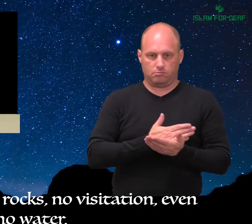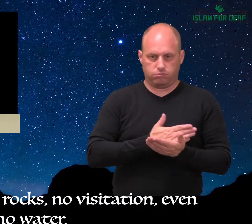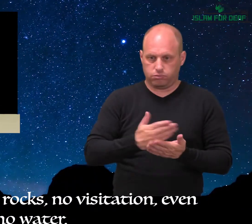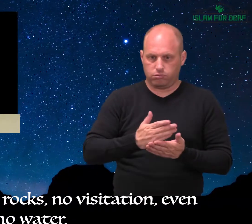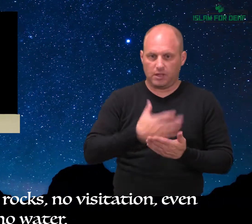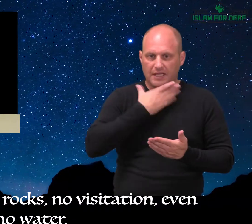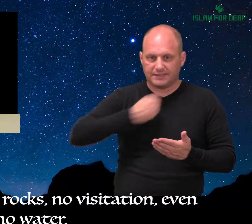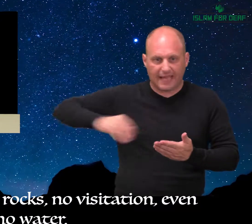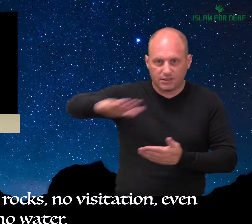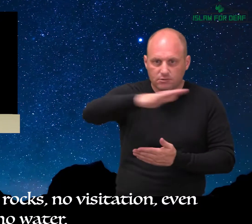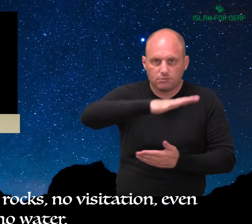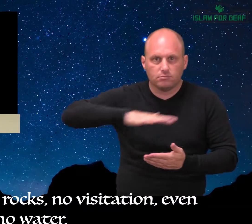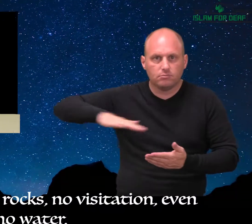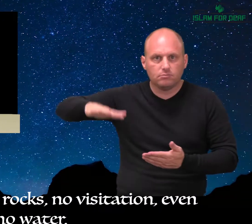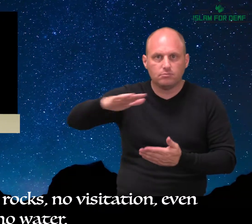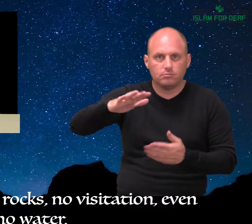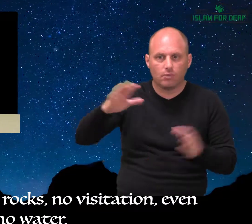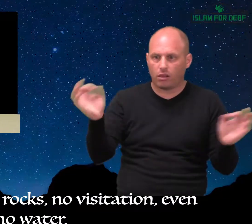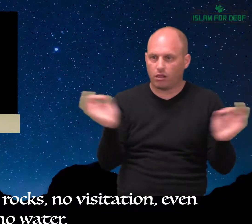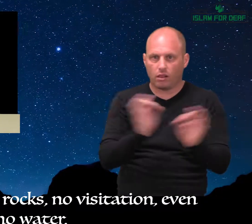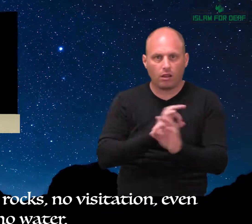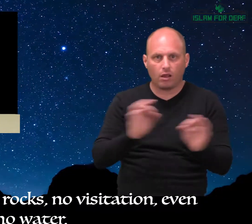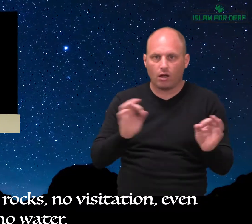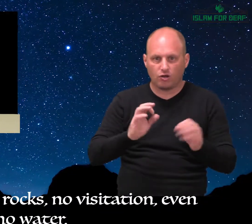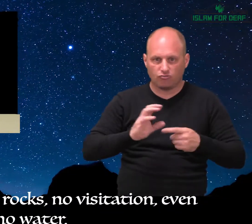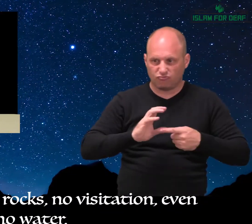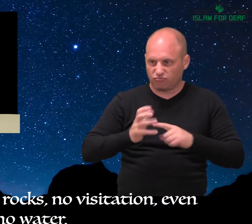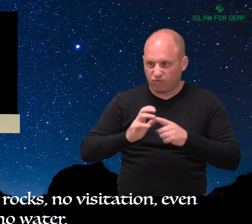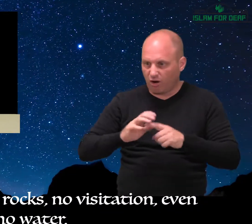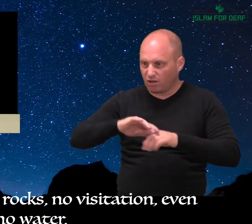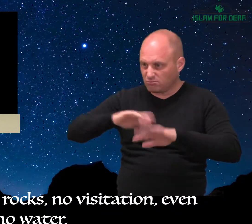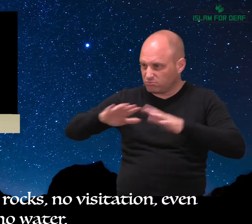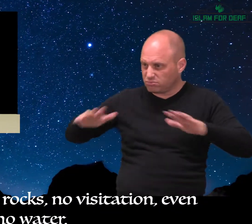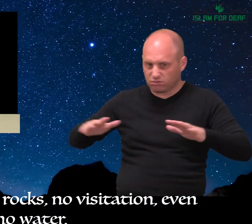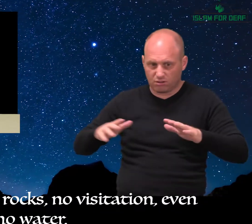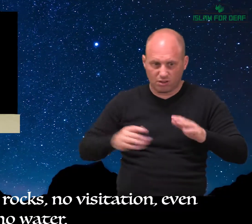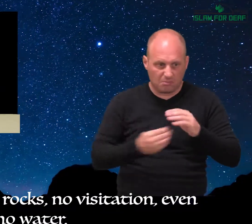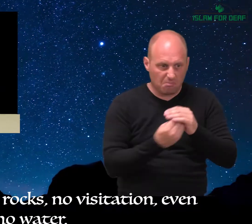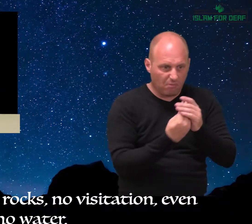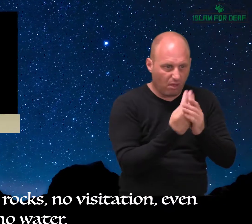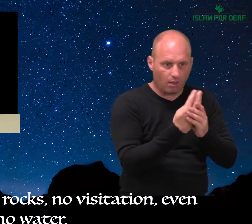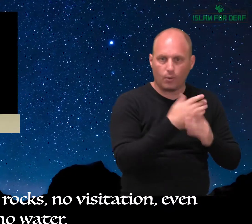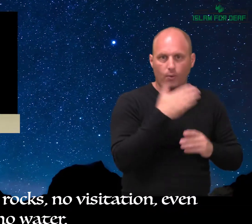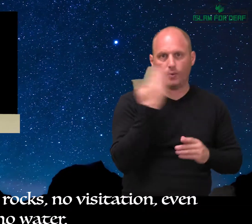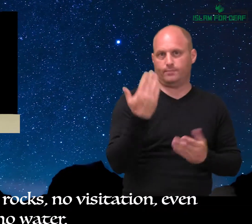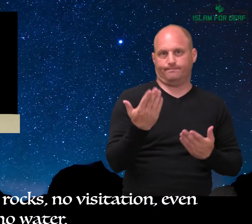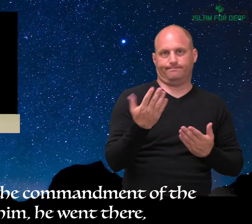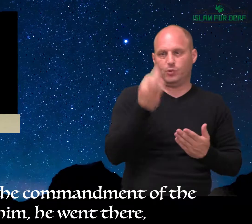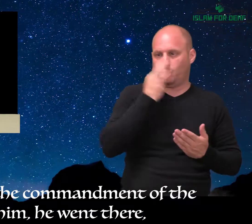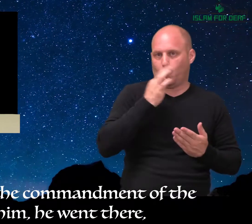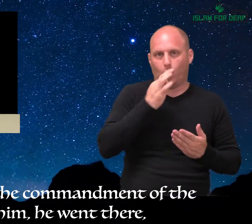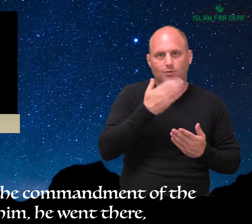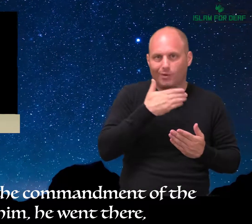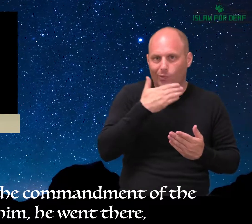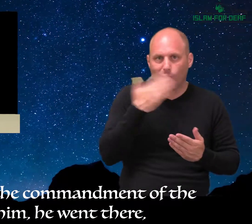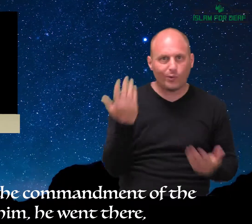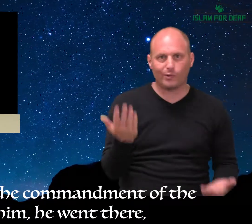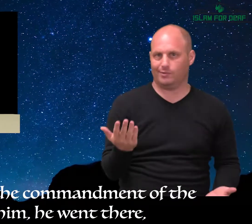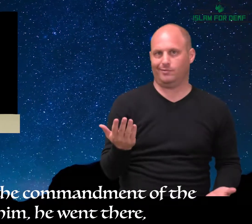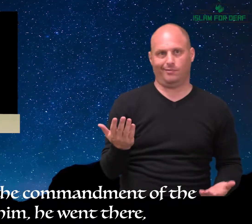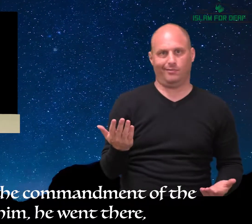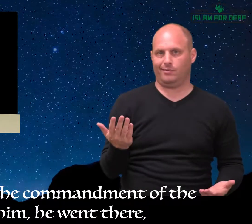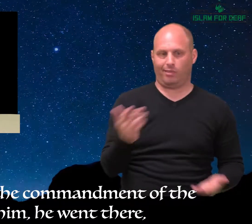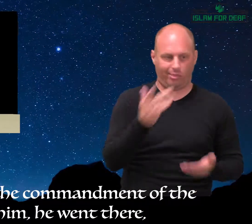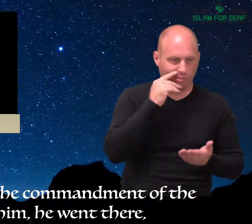desert, okay, rocks, no vegetation, even no water. But this was the